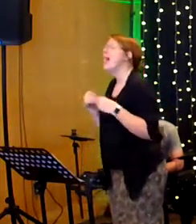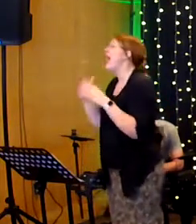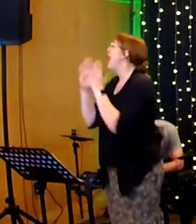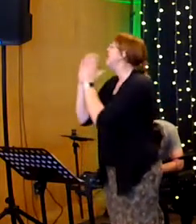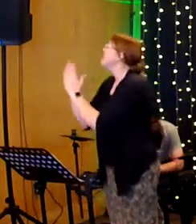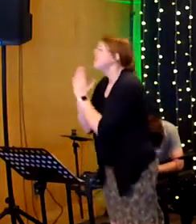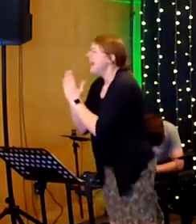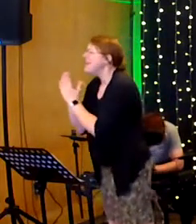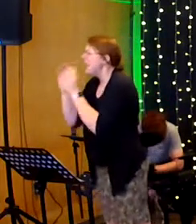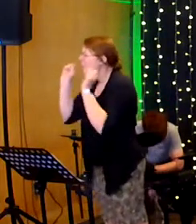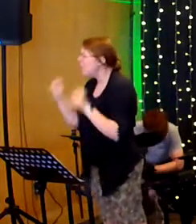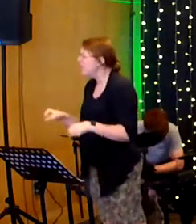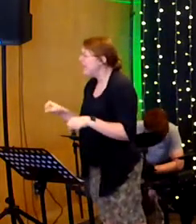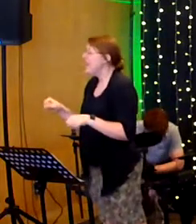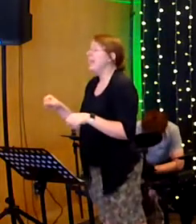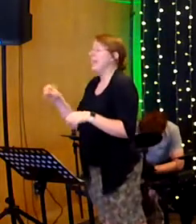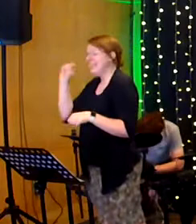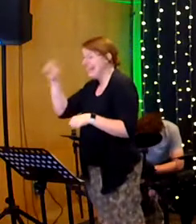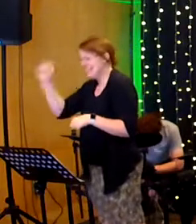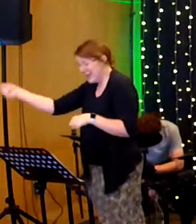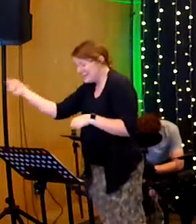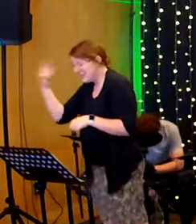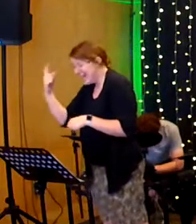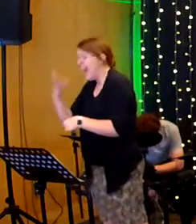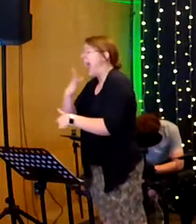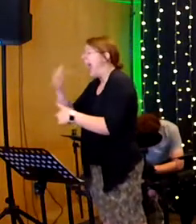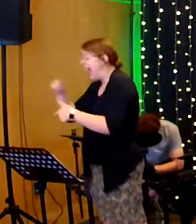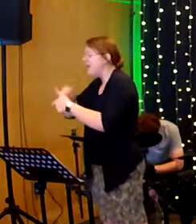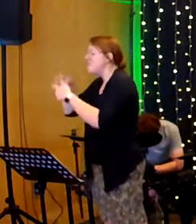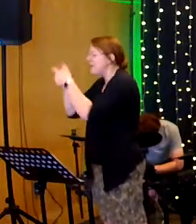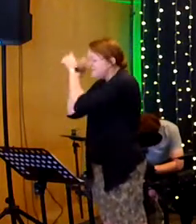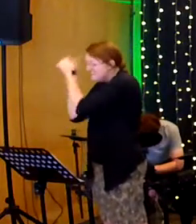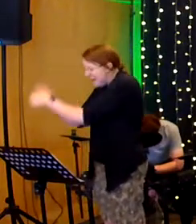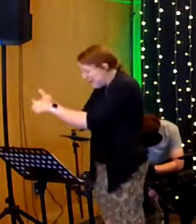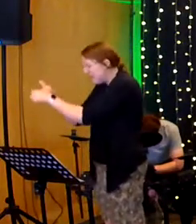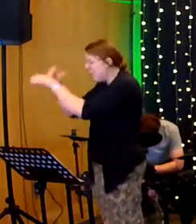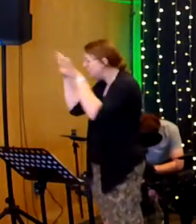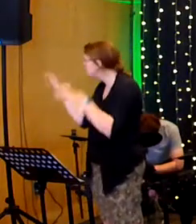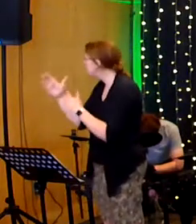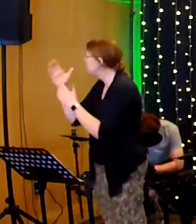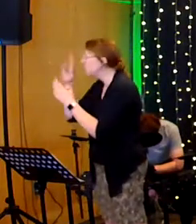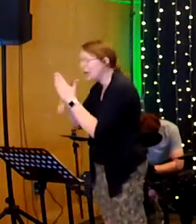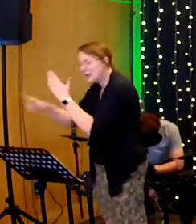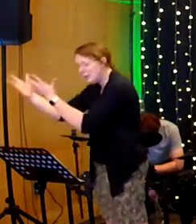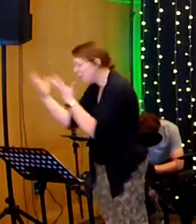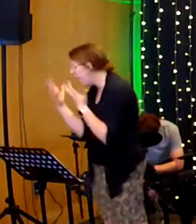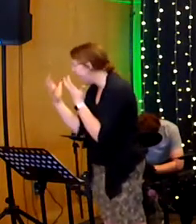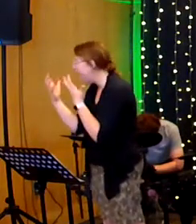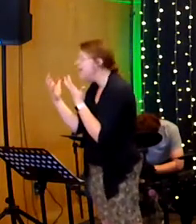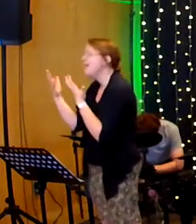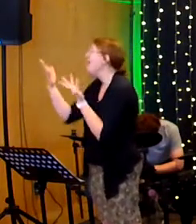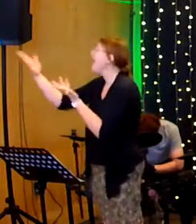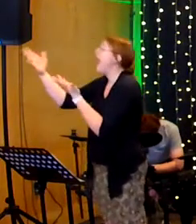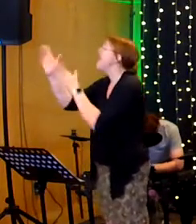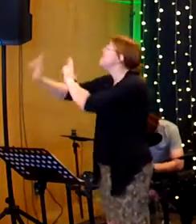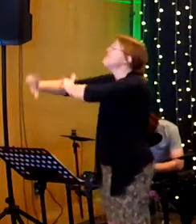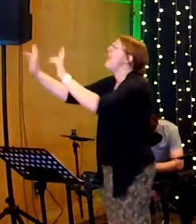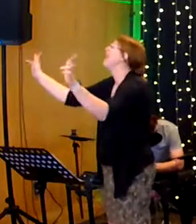hear it, but that we would follow it, that we would take the action that we need to go wherever it is that you're calling